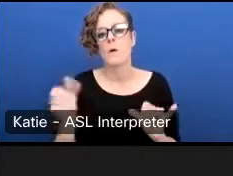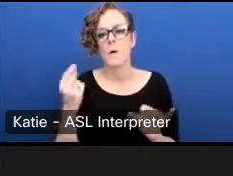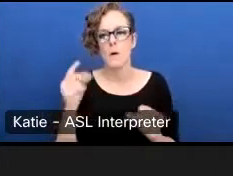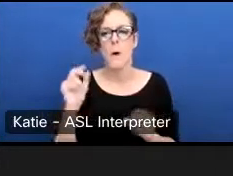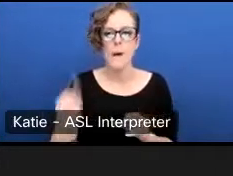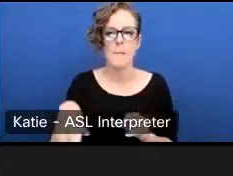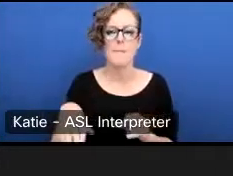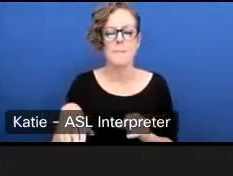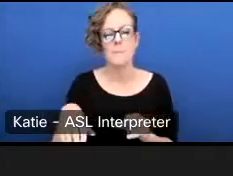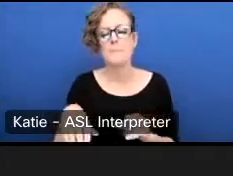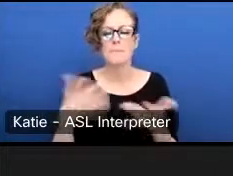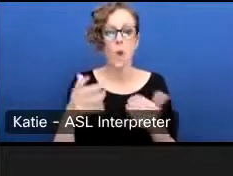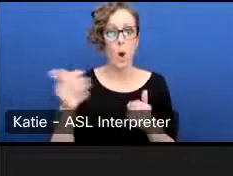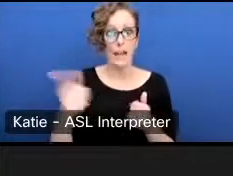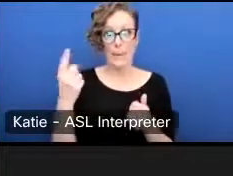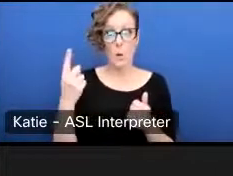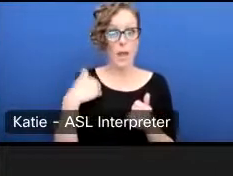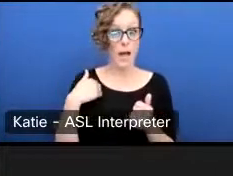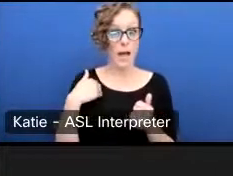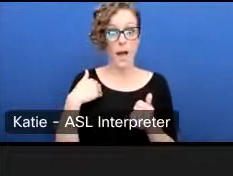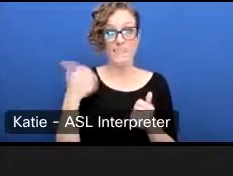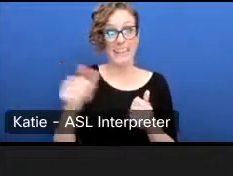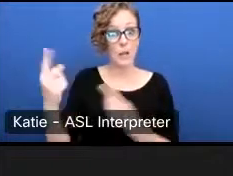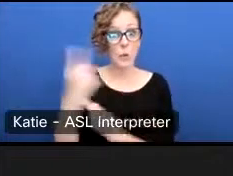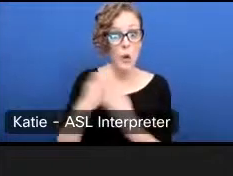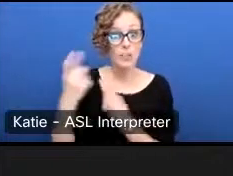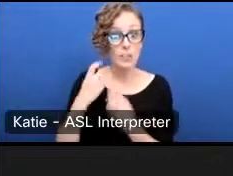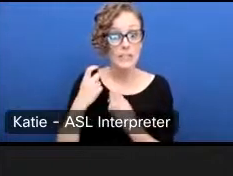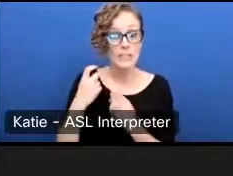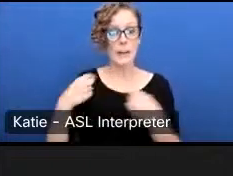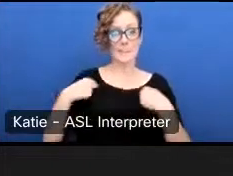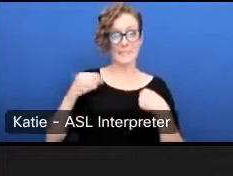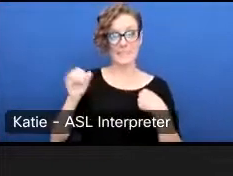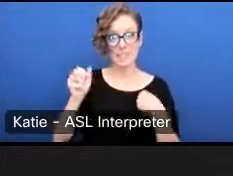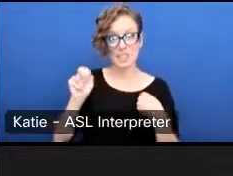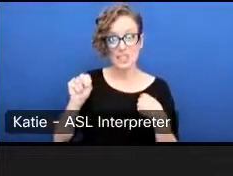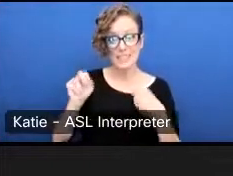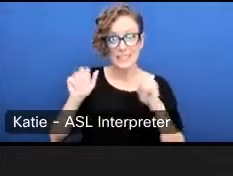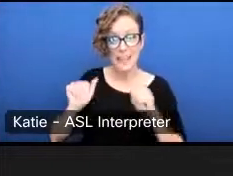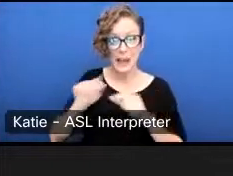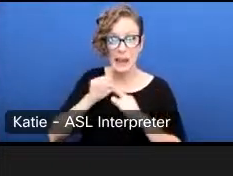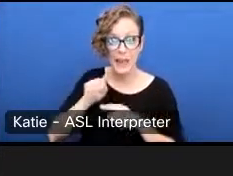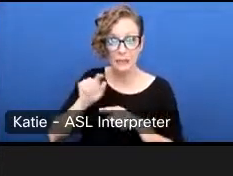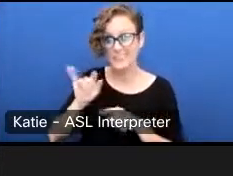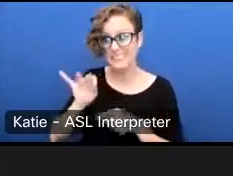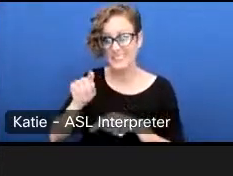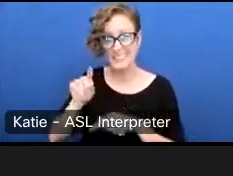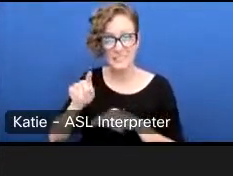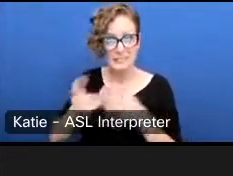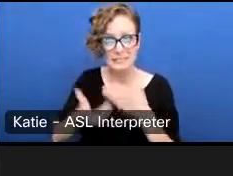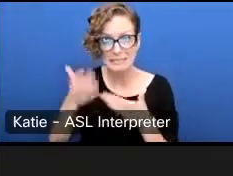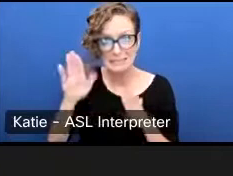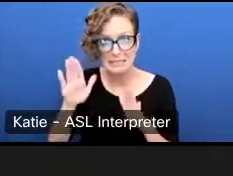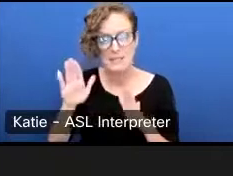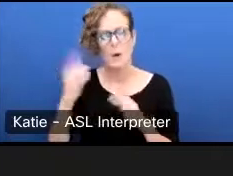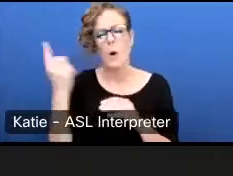Okay. Okay. And so does anybody have any questions that me and Jean might be able to field those? And if not, always